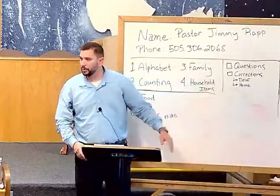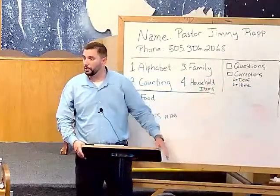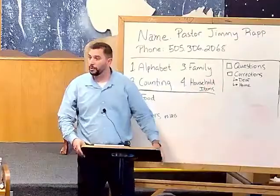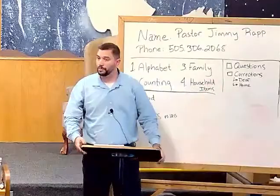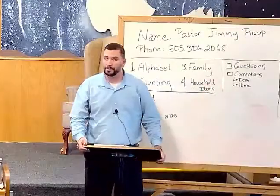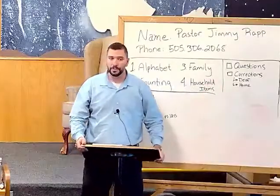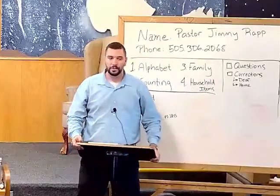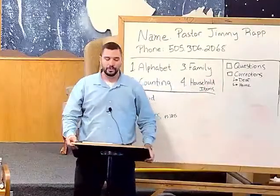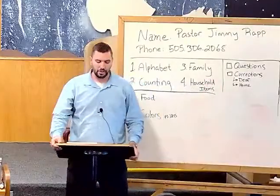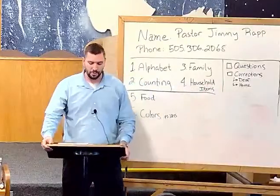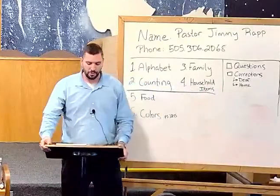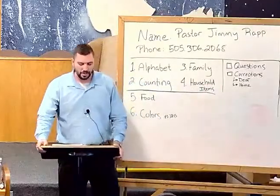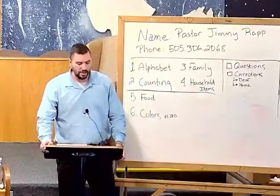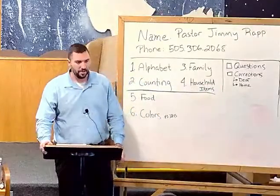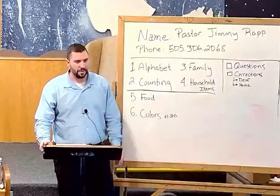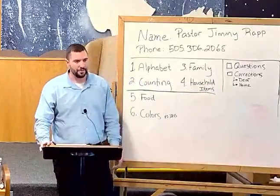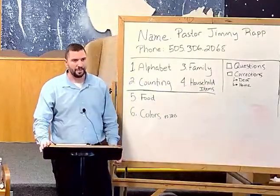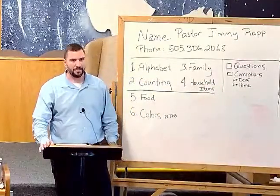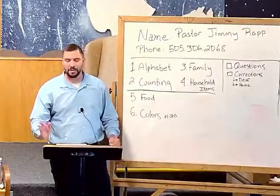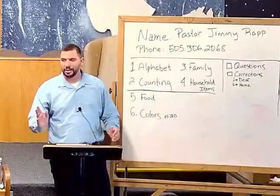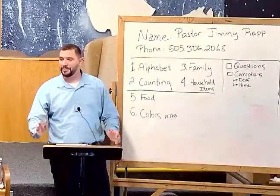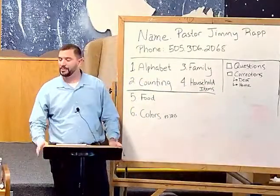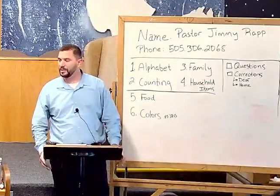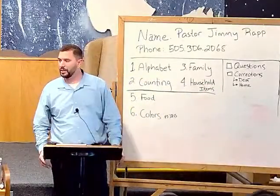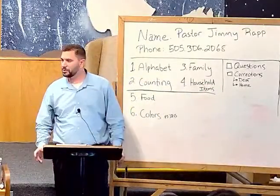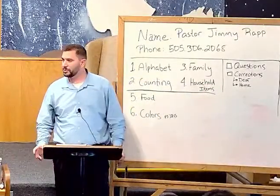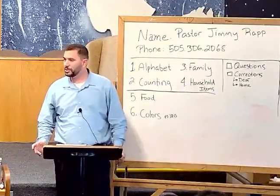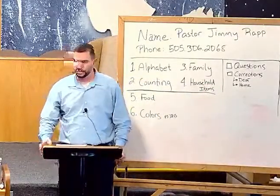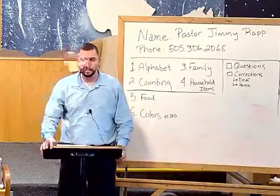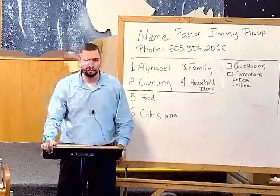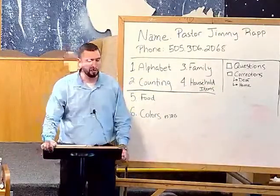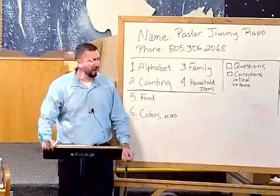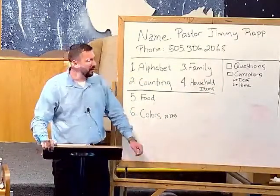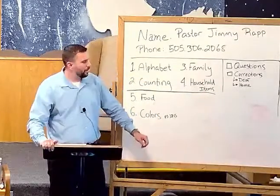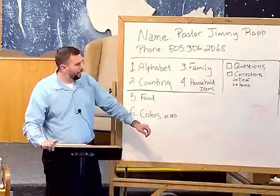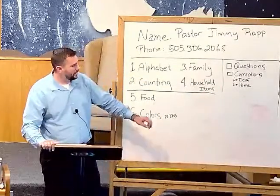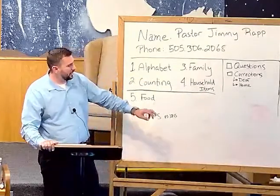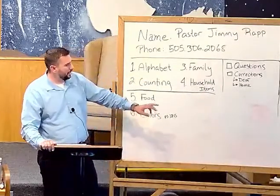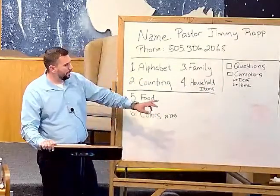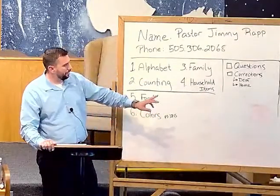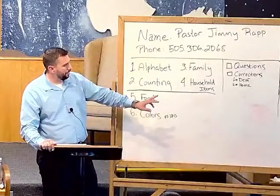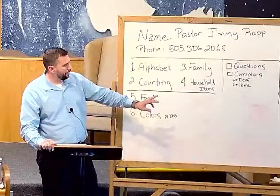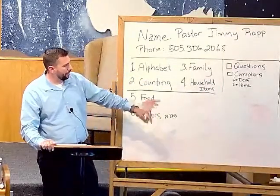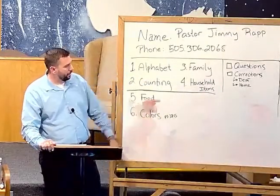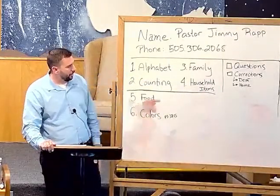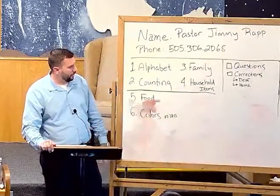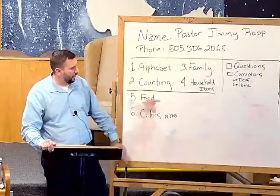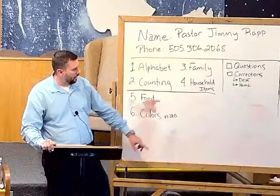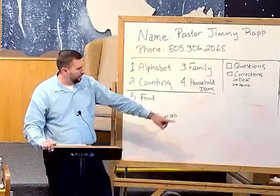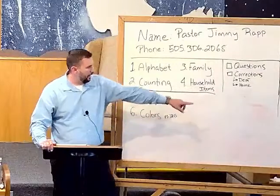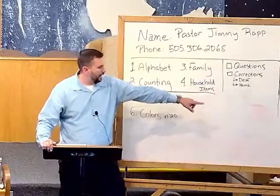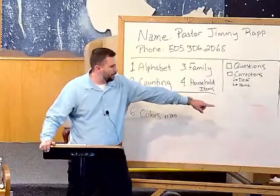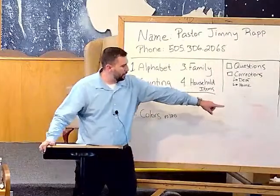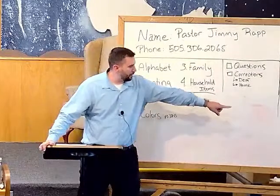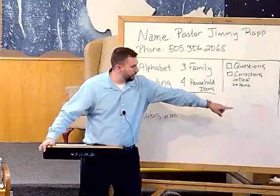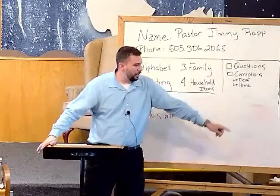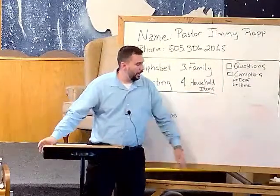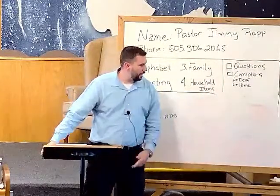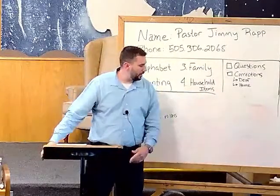over. So if anybody ever has questions, just let me know. But yeah, how are you? Just to